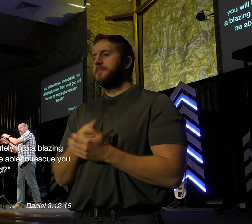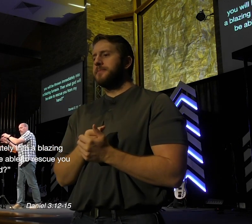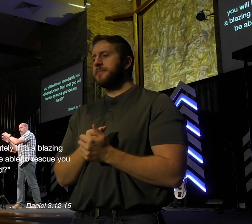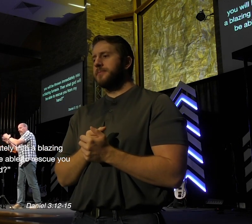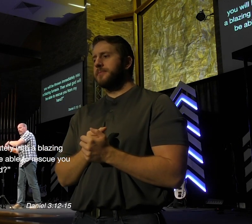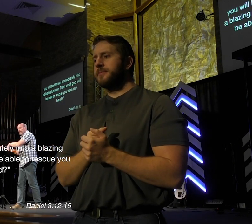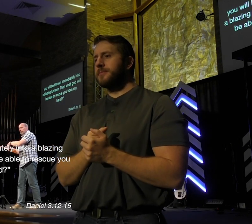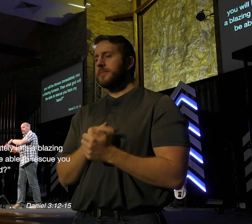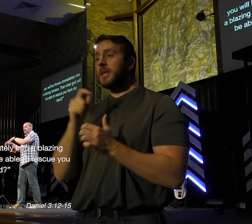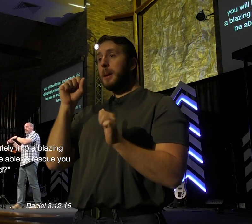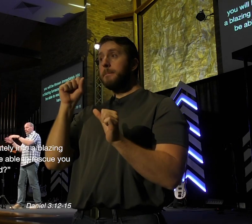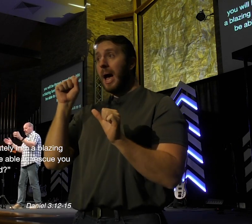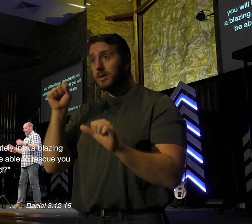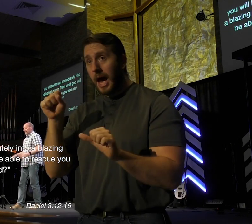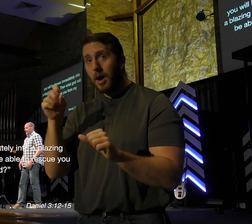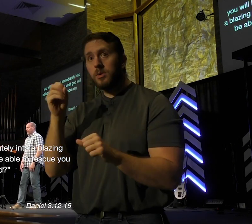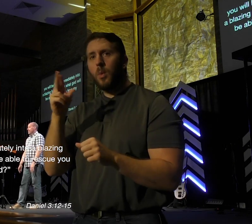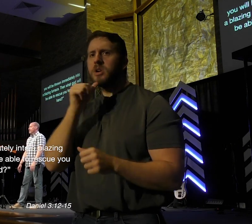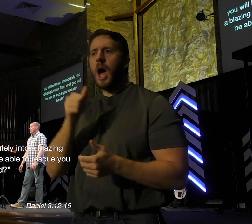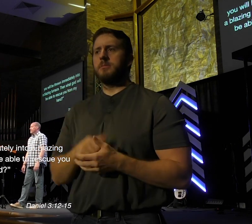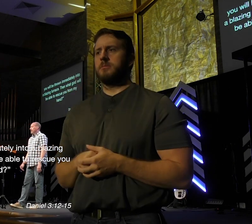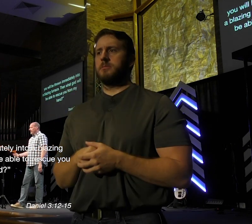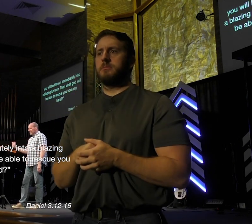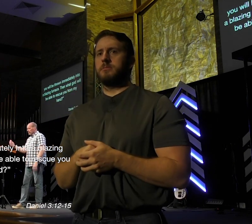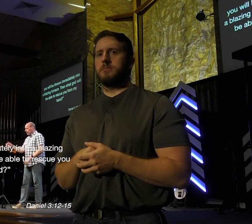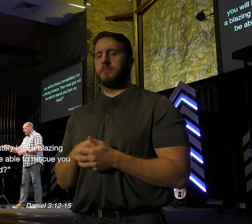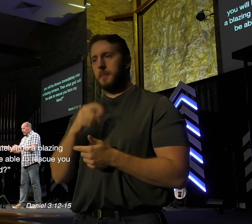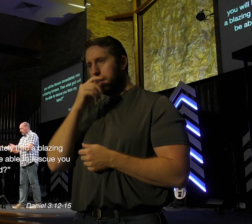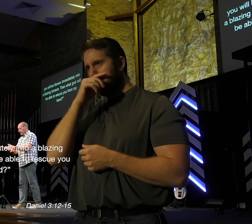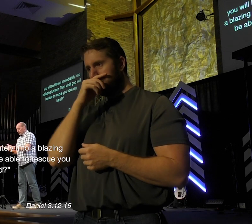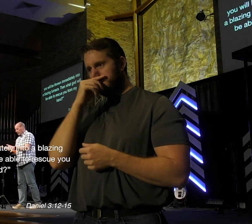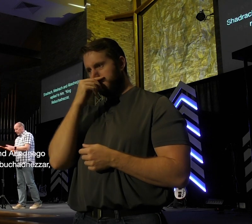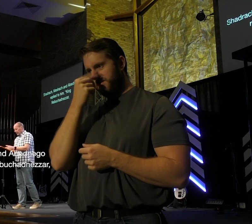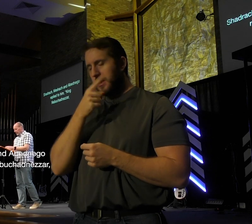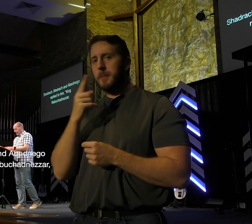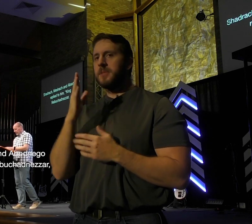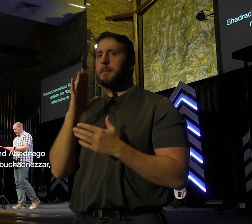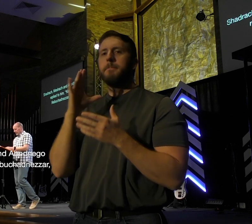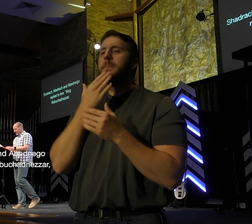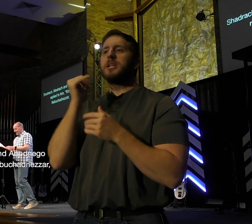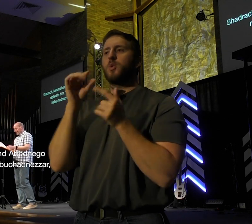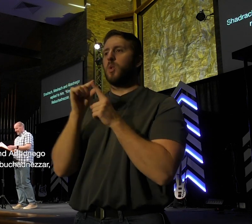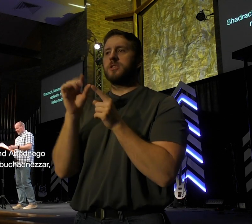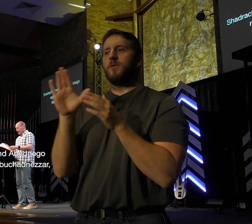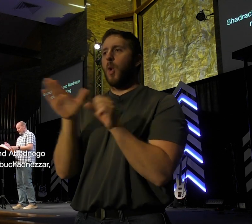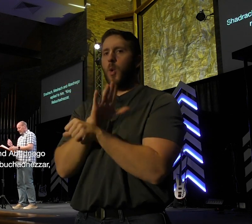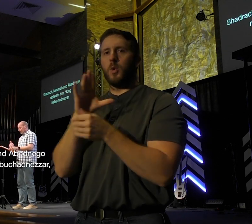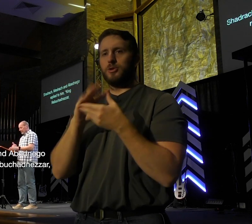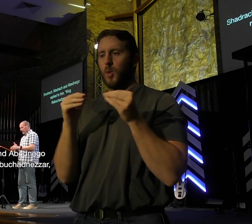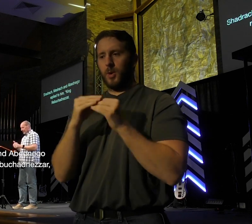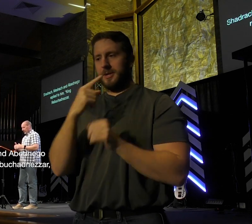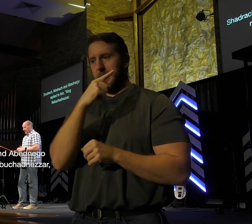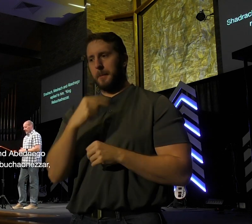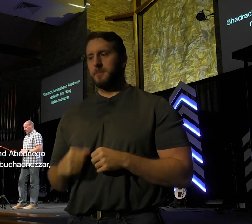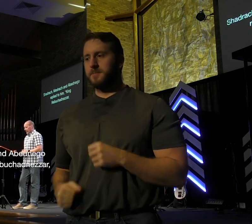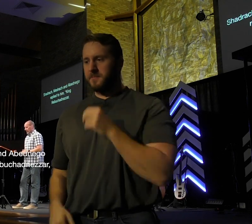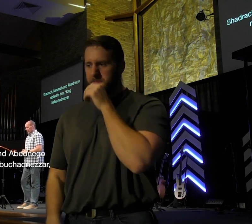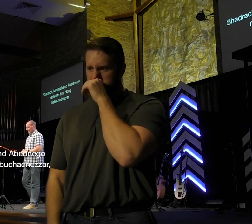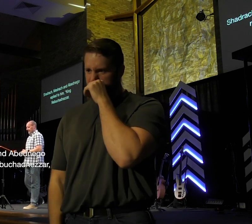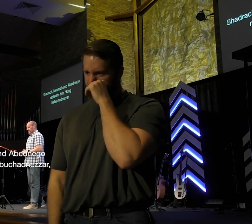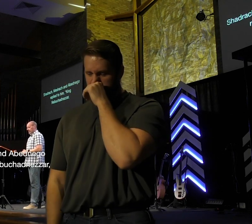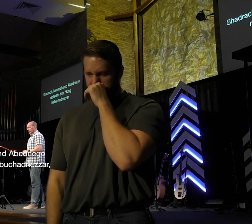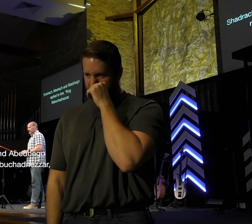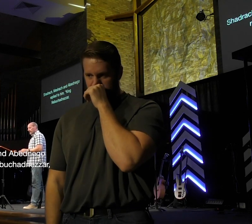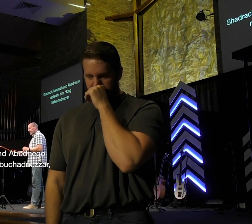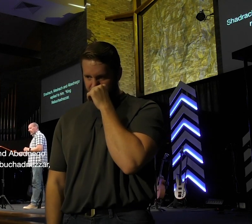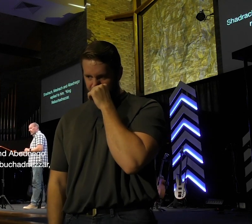Are you going to bow down or not? And then these greatest words of the whole story, verse 16. Shadrach, Meshach, and Abednego